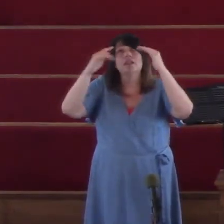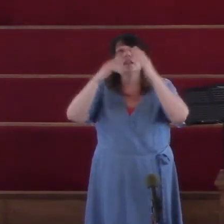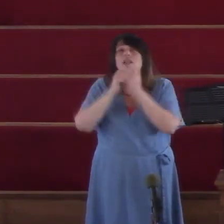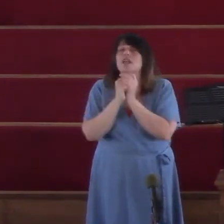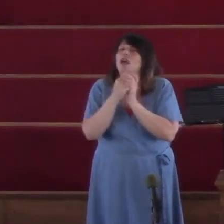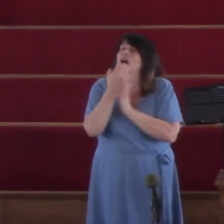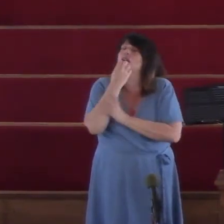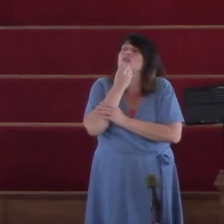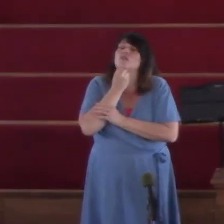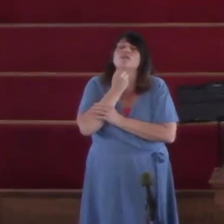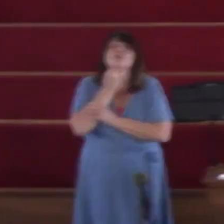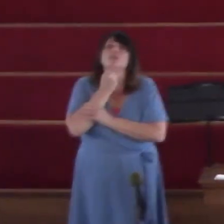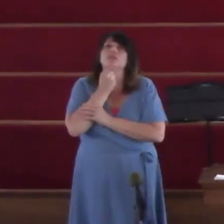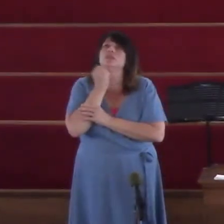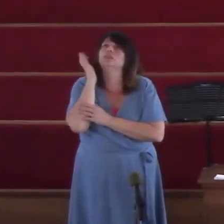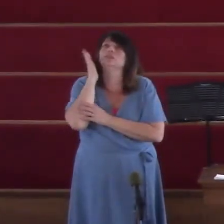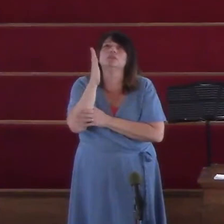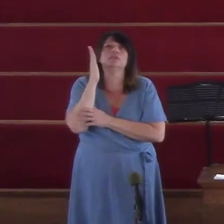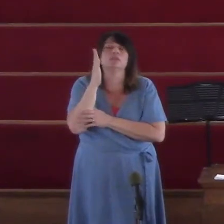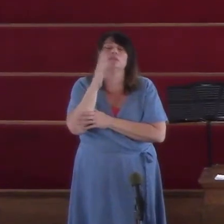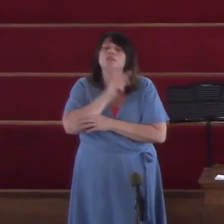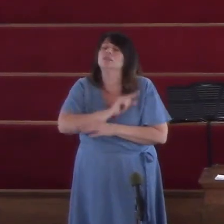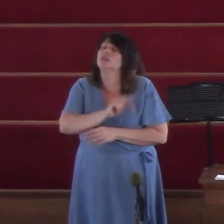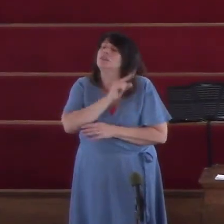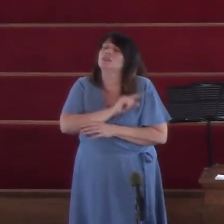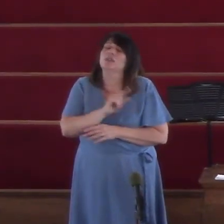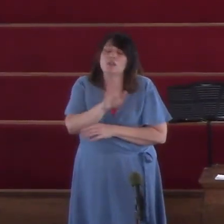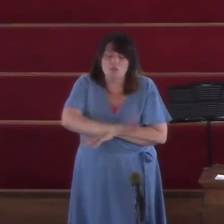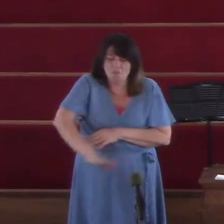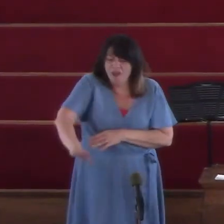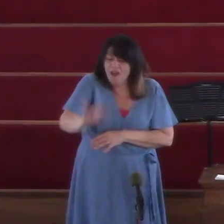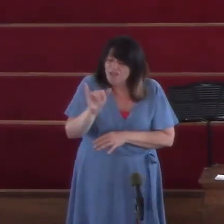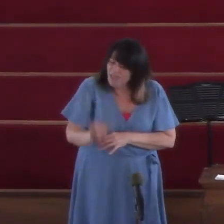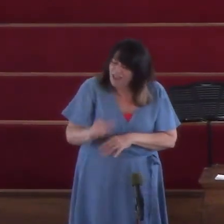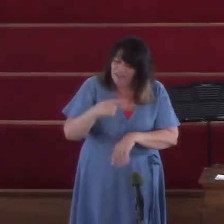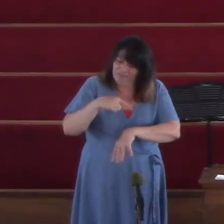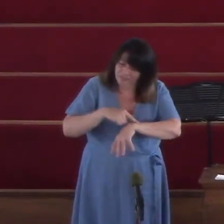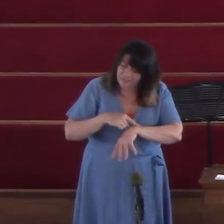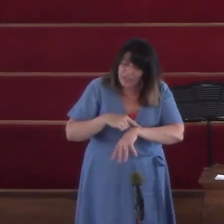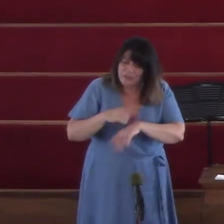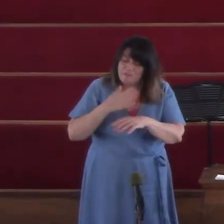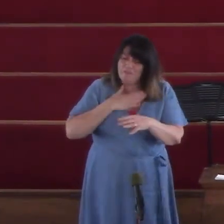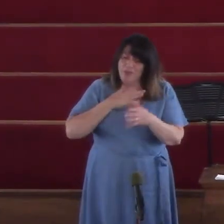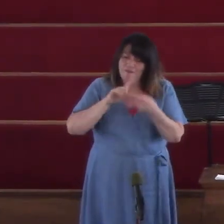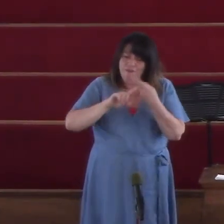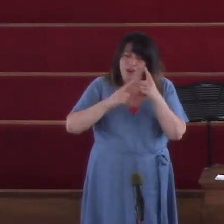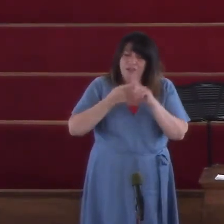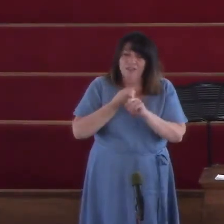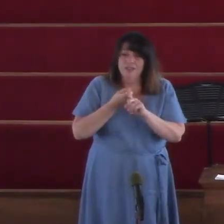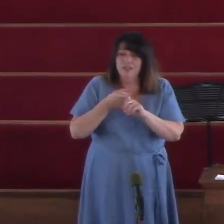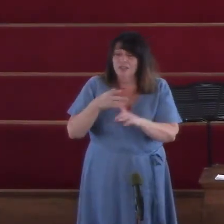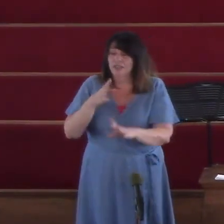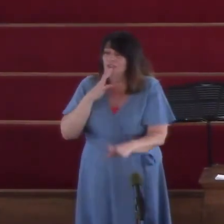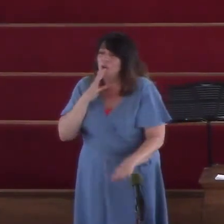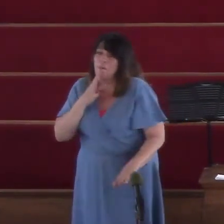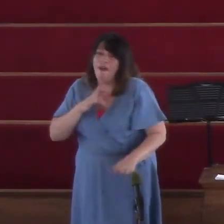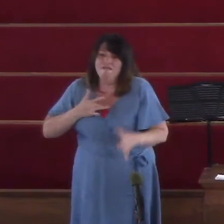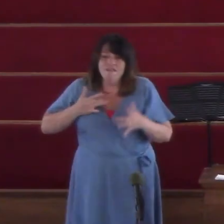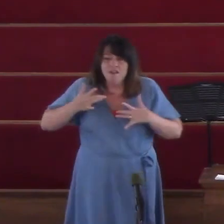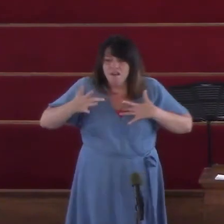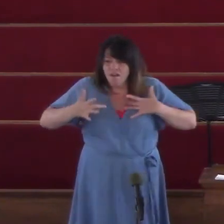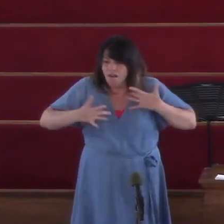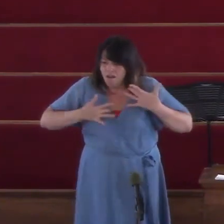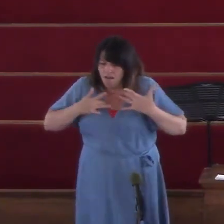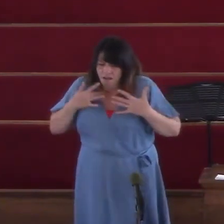would. Glory to God about that time. My friend, are you talking about feeling? I